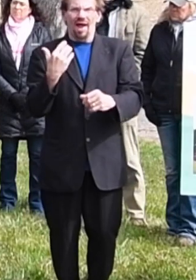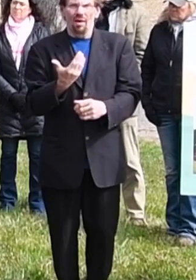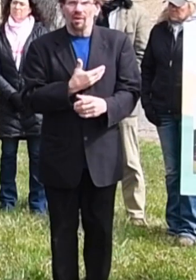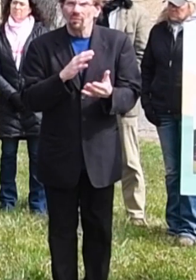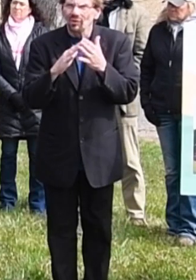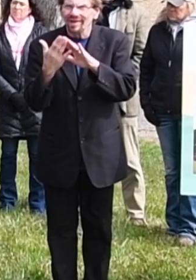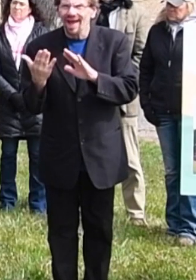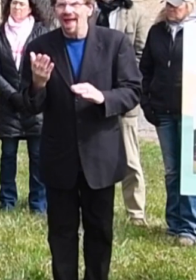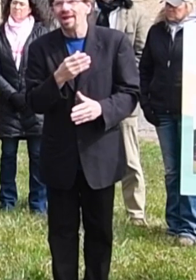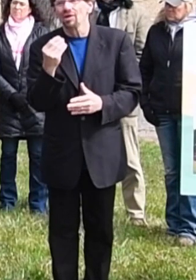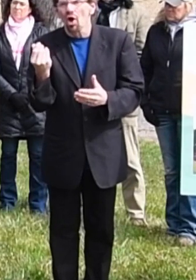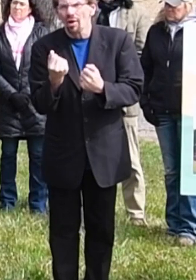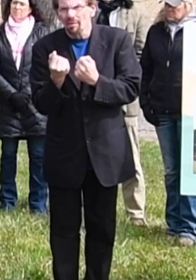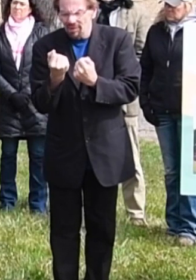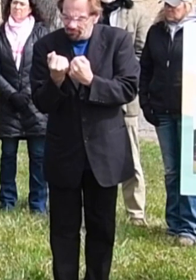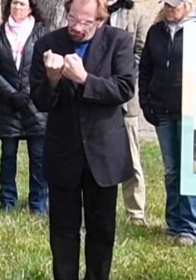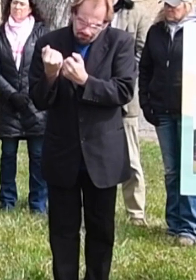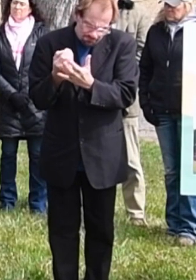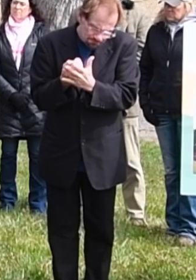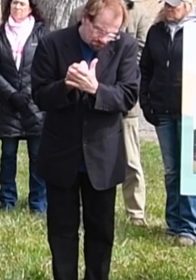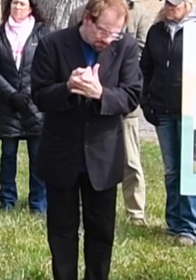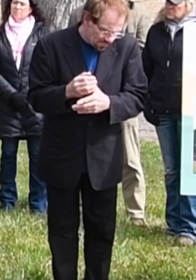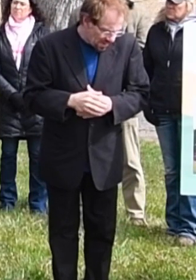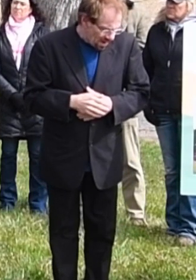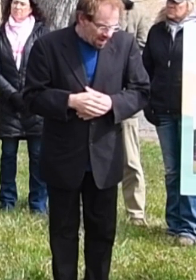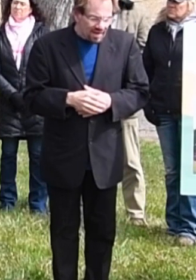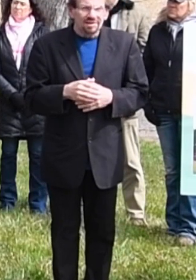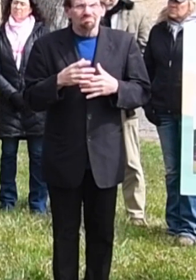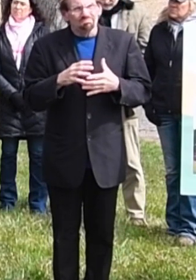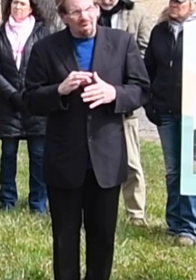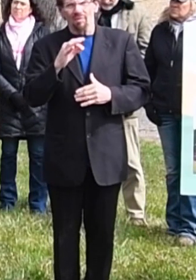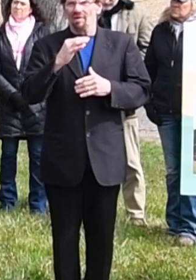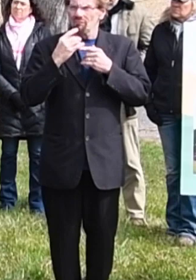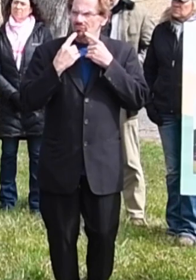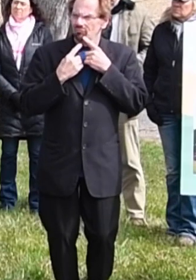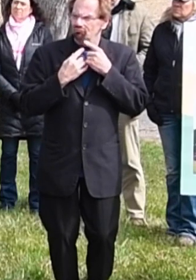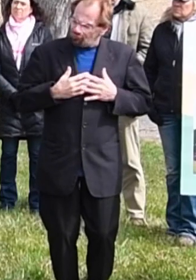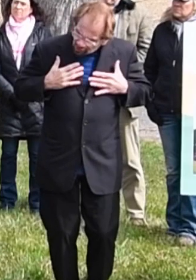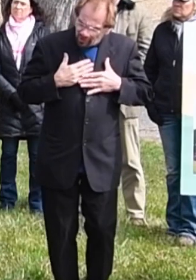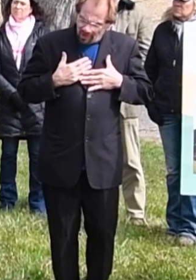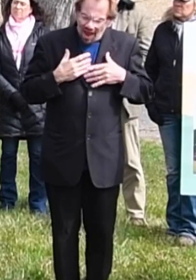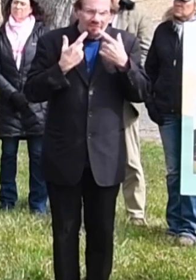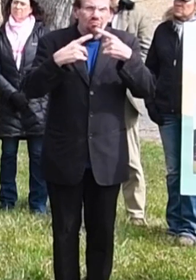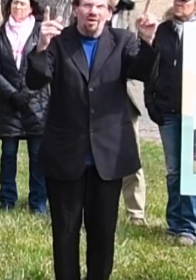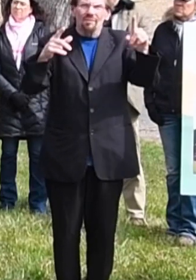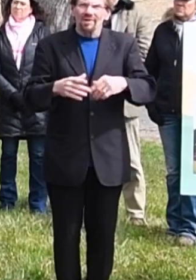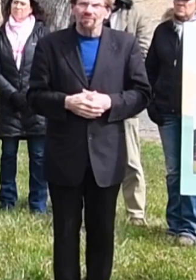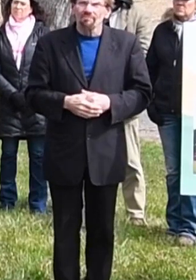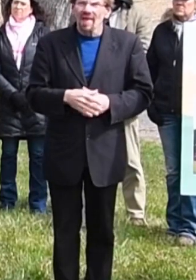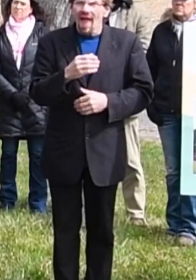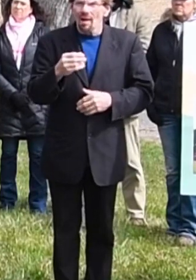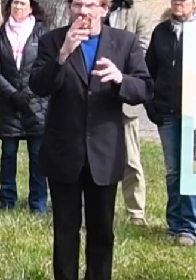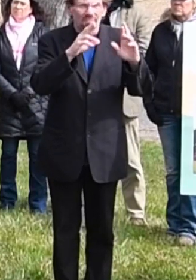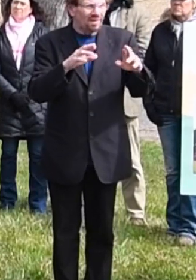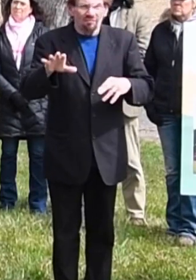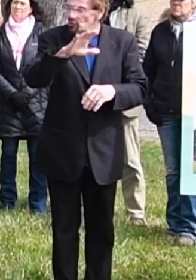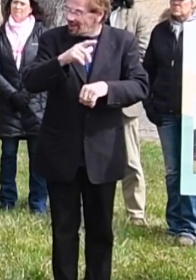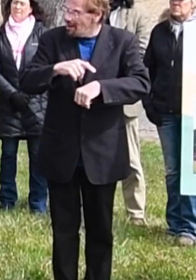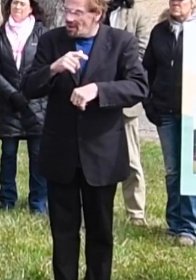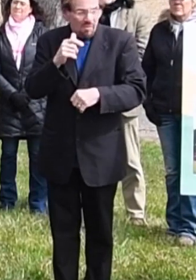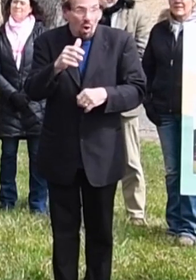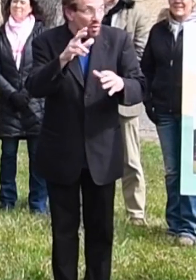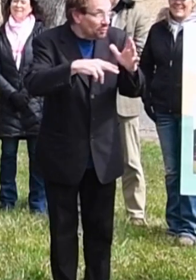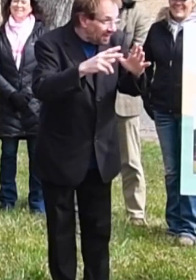economy. In the spirit of appreciation, I have a proclamation, but in the spirit of respect for your time, I'm not going to